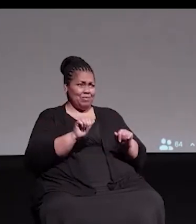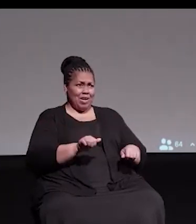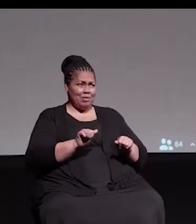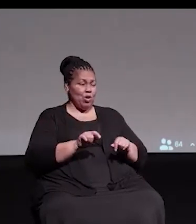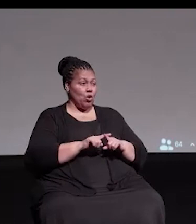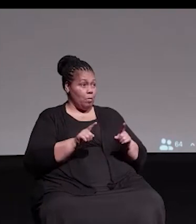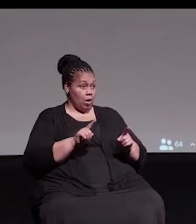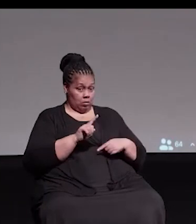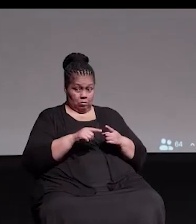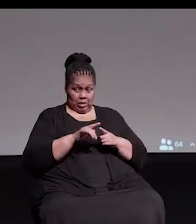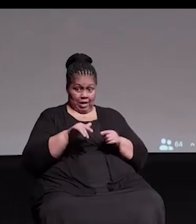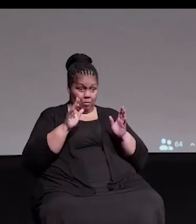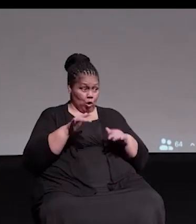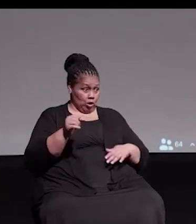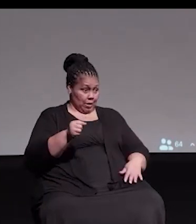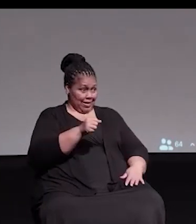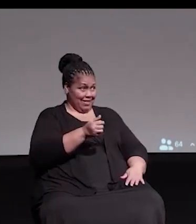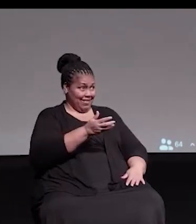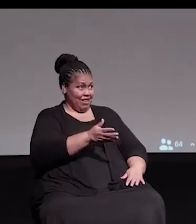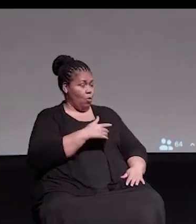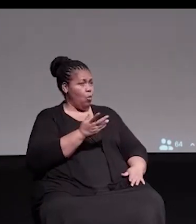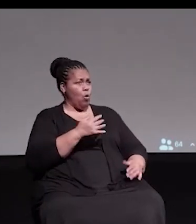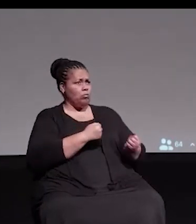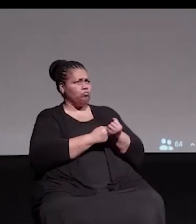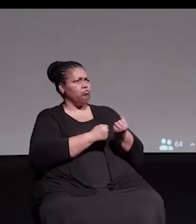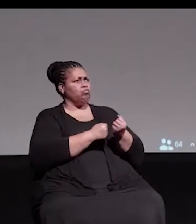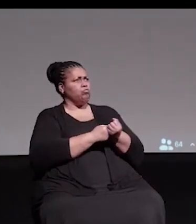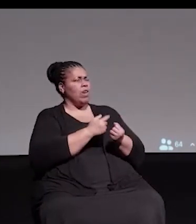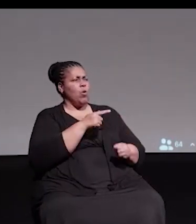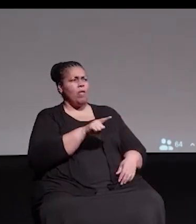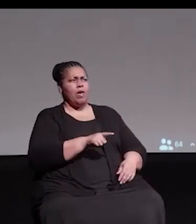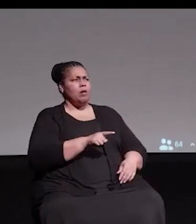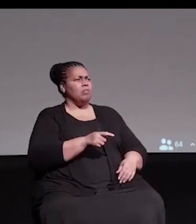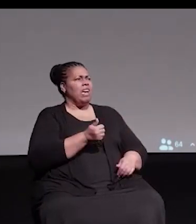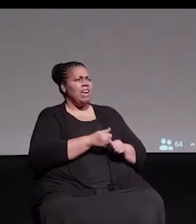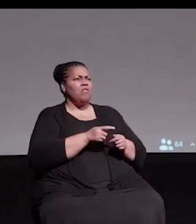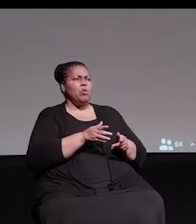once that person is there, then I will be advocating for them in every way possible.